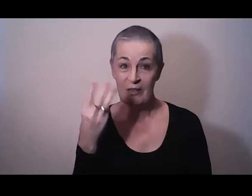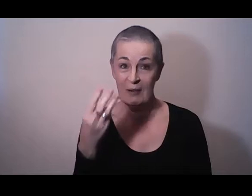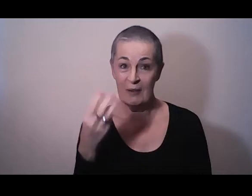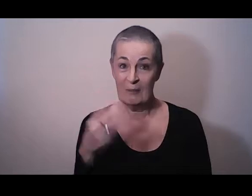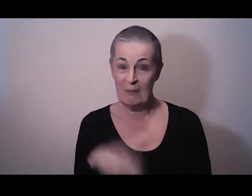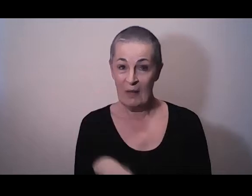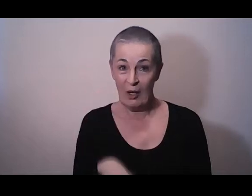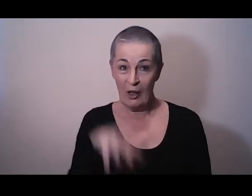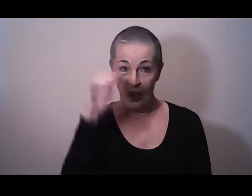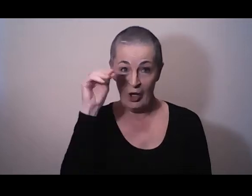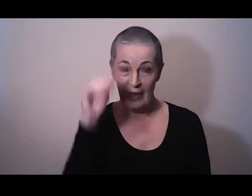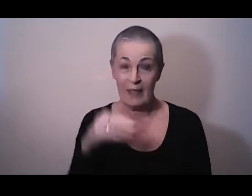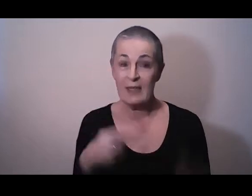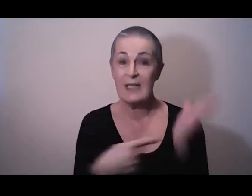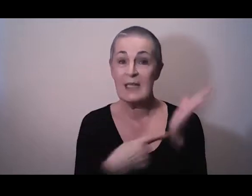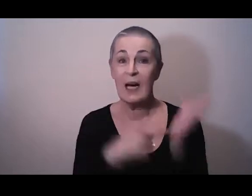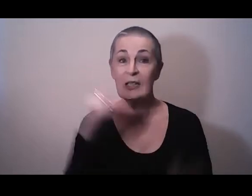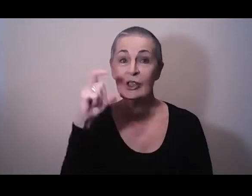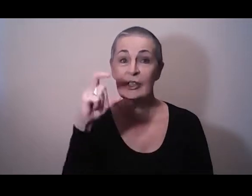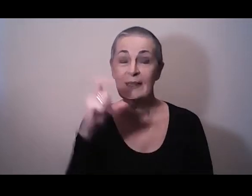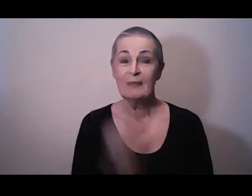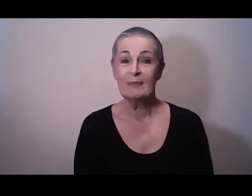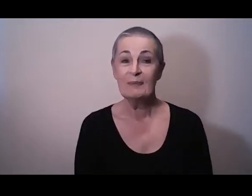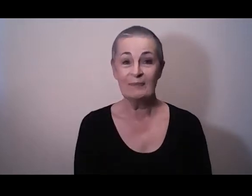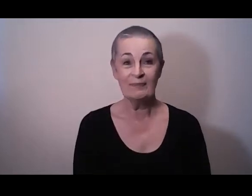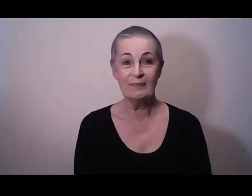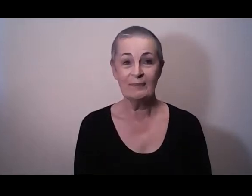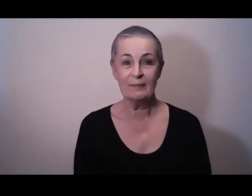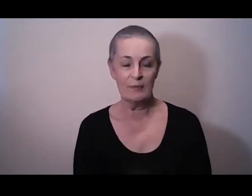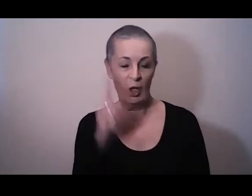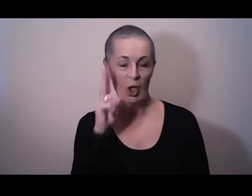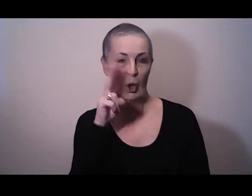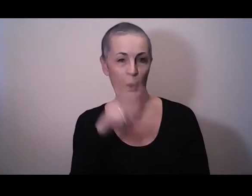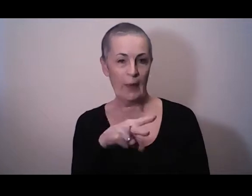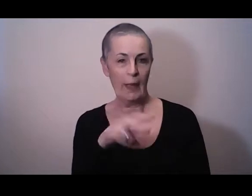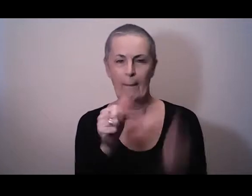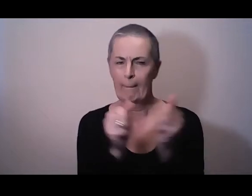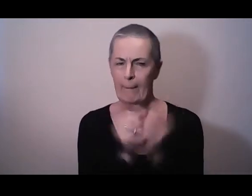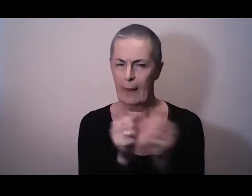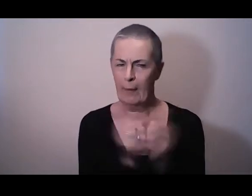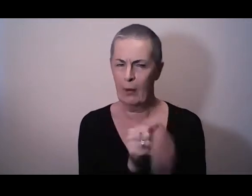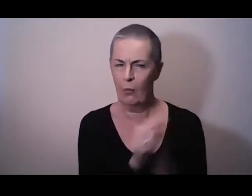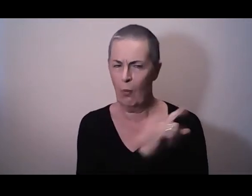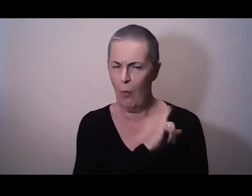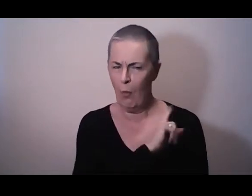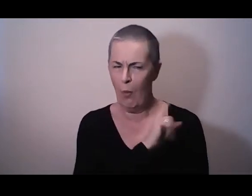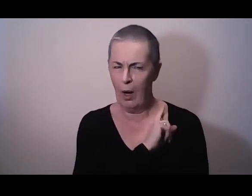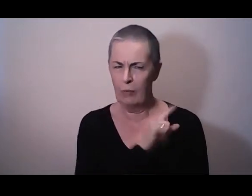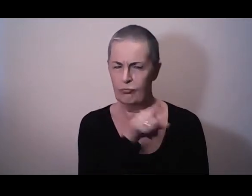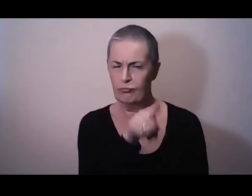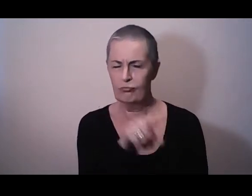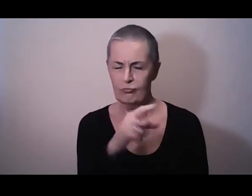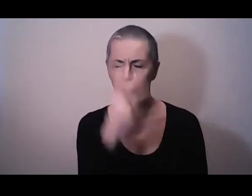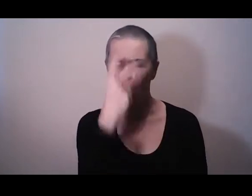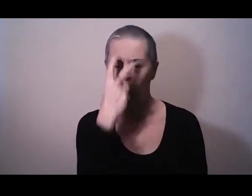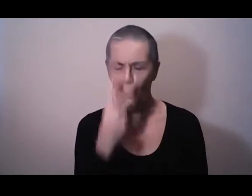Tai Chi Qigong. And I'm looking at my piece of paper because as I'm getting a bit older, I get a bit